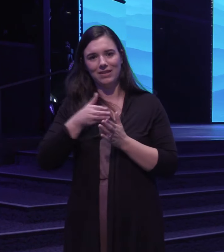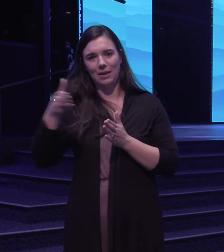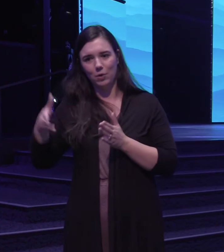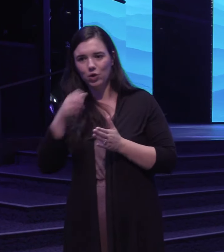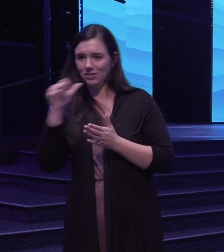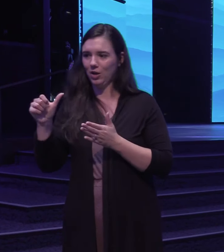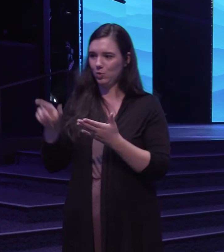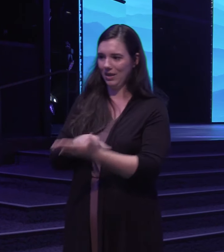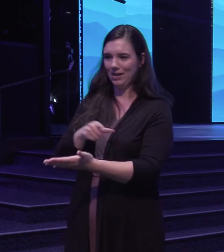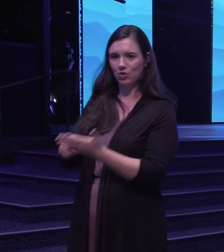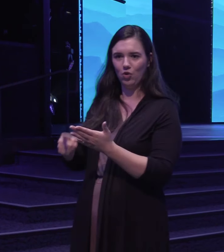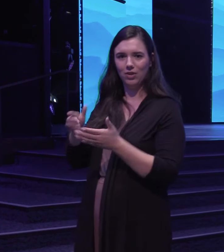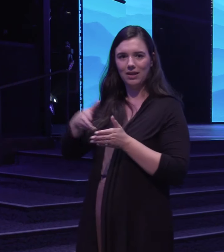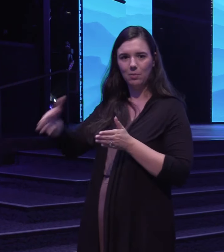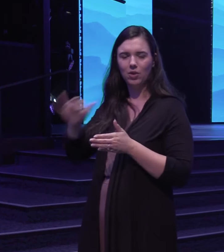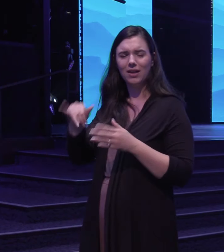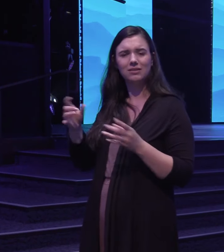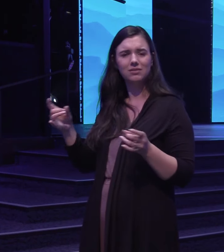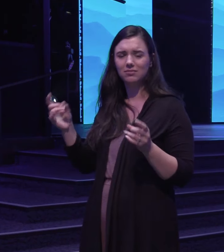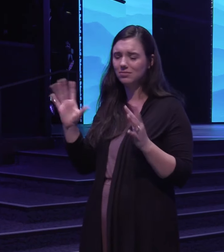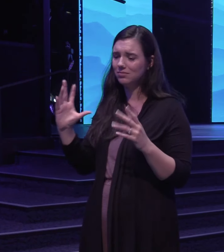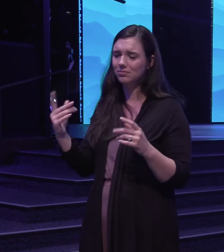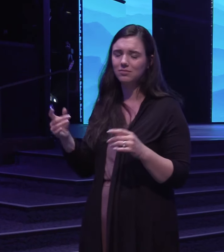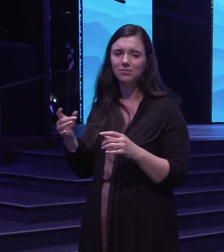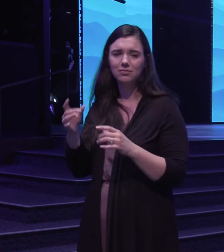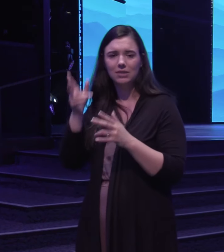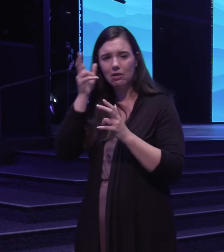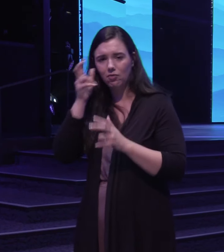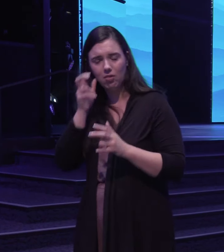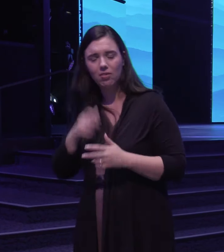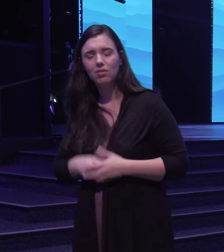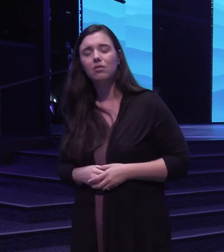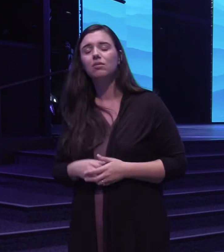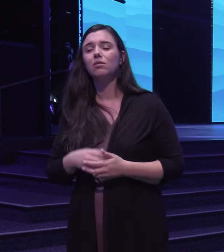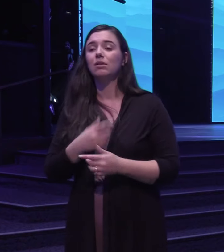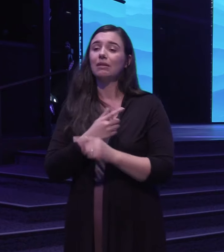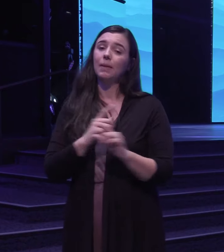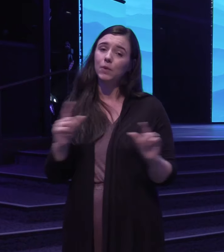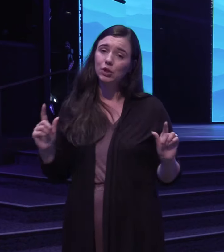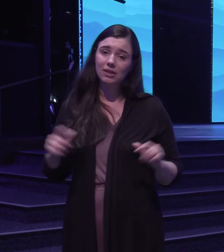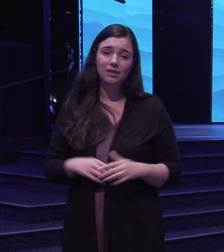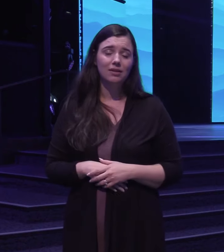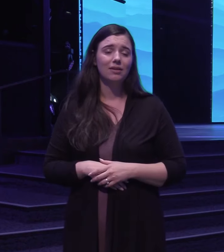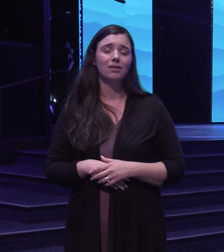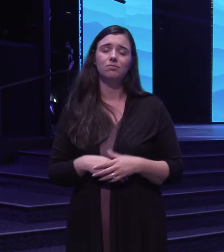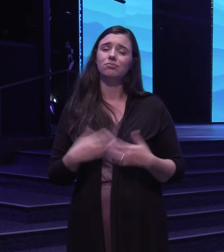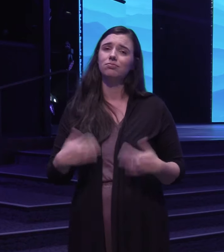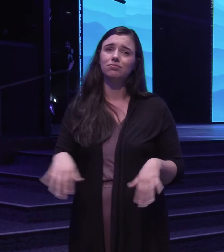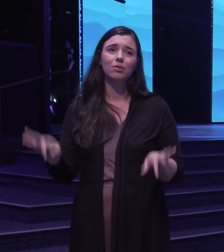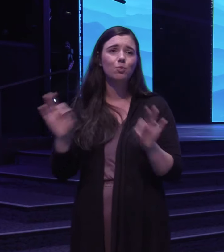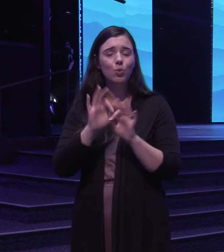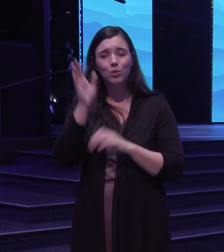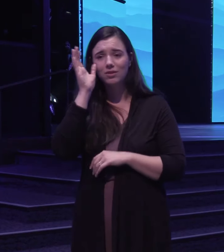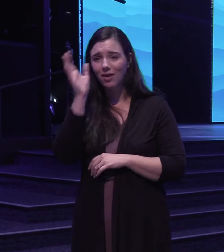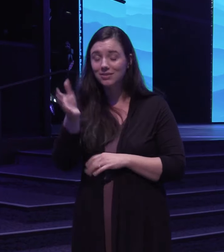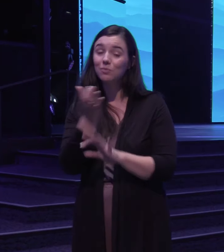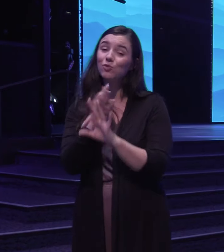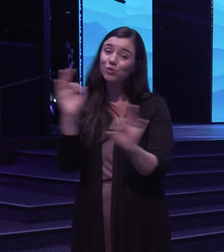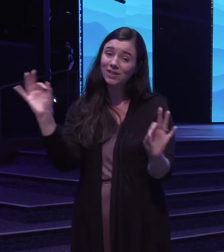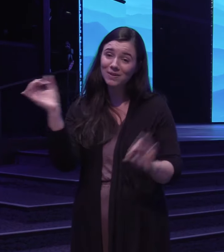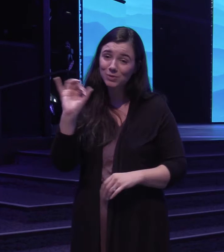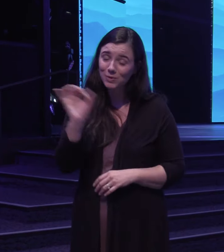to cancel our neighbor. That's pure evil. And liberty, such an important concept,